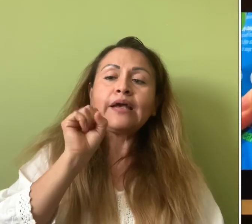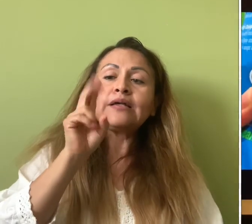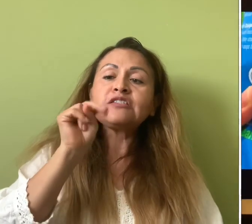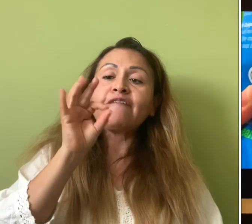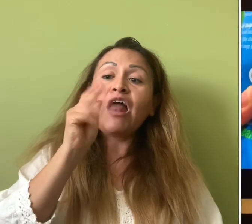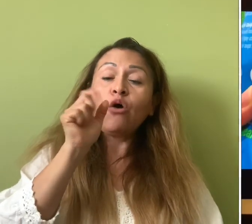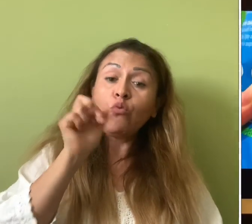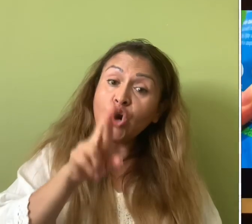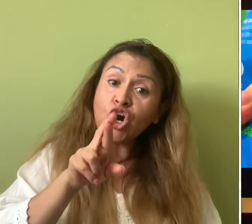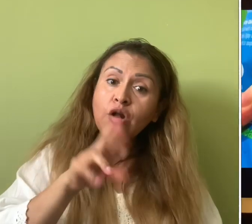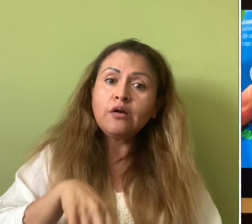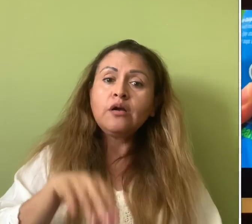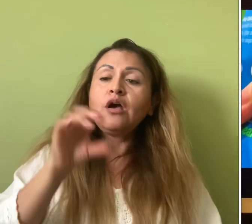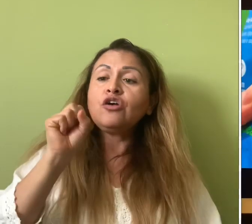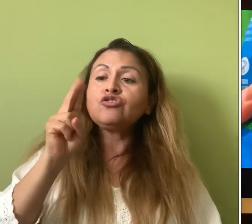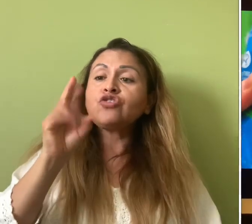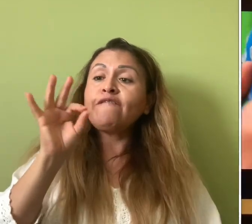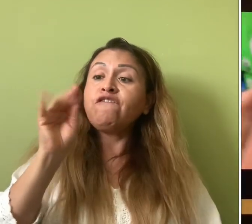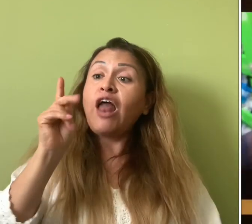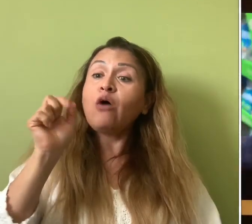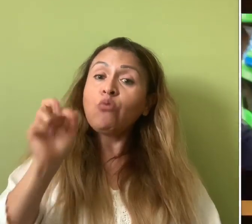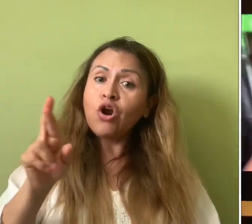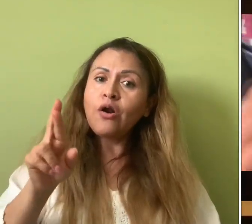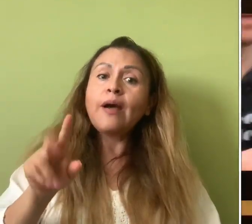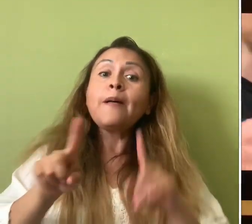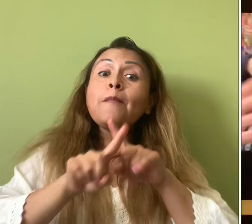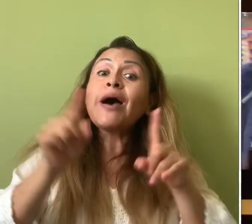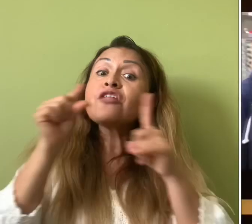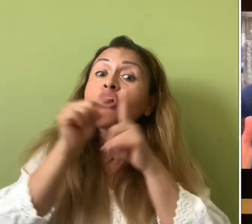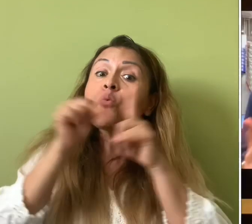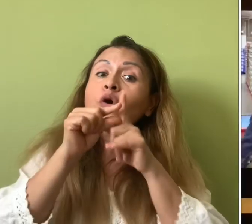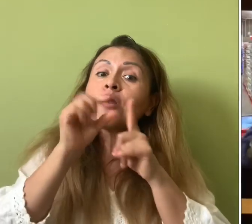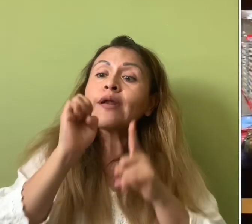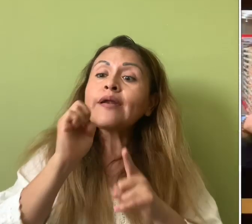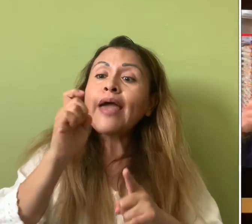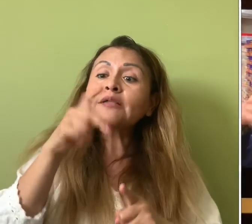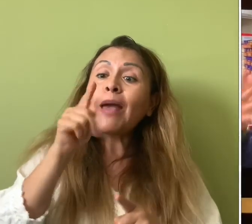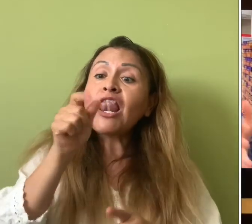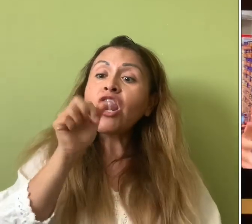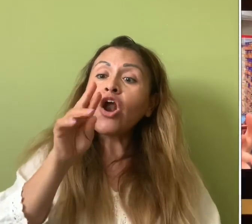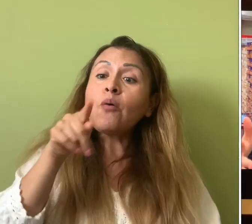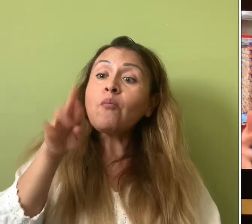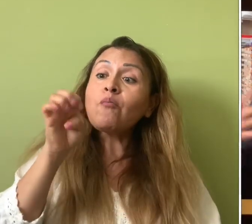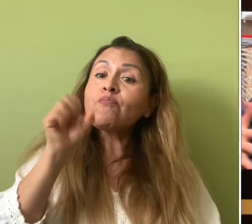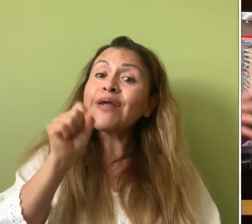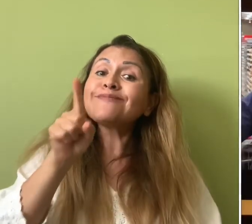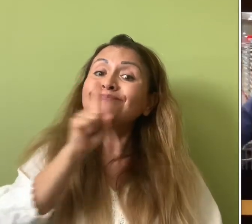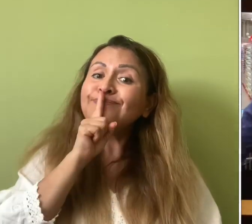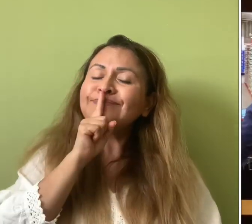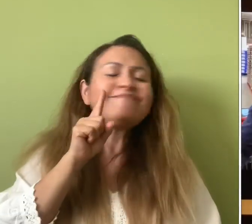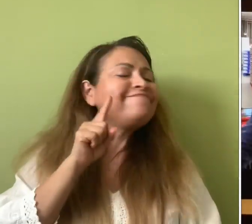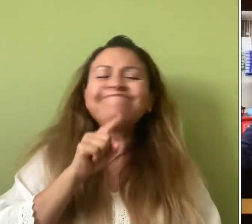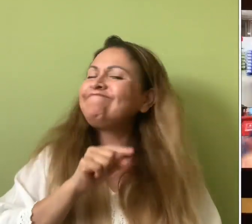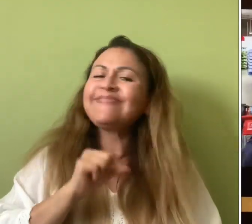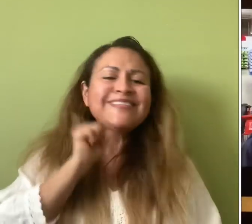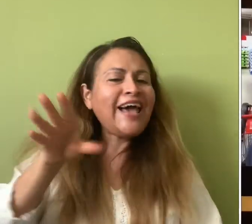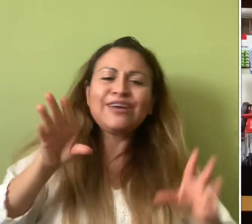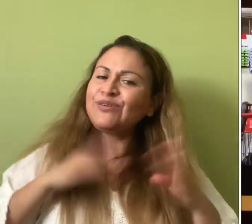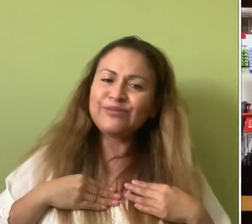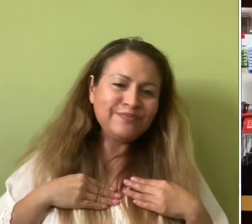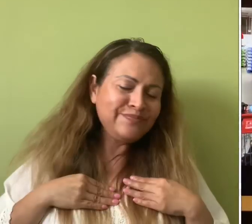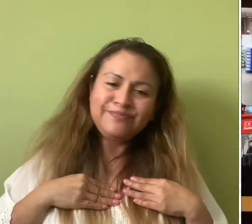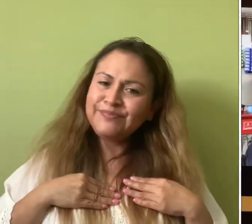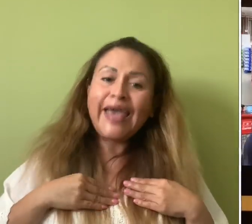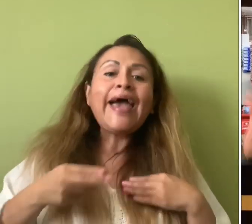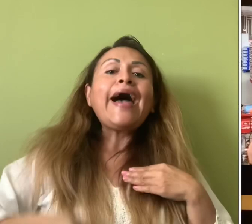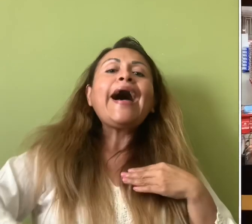see the word expeller pressed anywhere, Art? No. No, and that's a shame because just because it's organic doesn't mean it's highly processed. It doesn't mean it's not highly